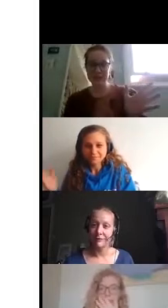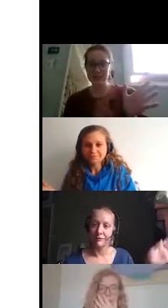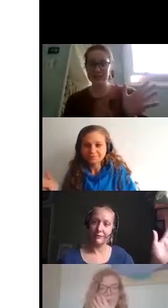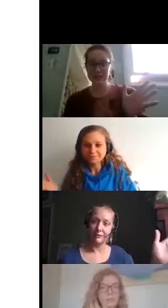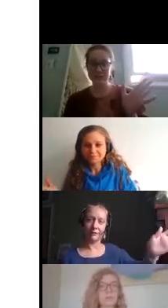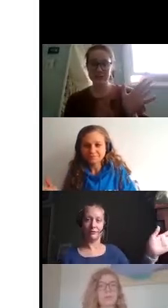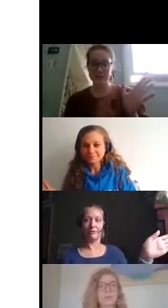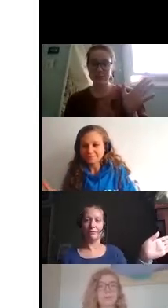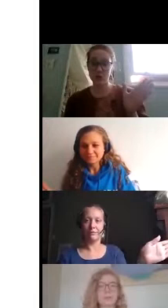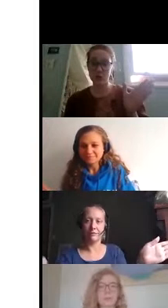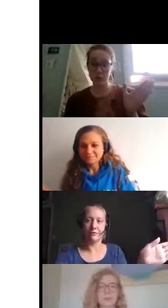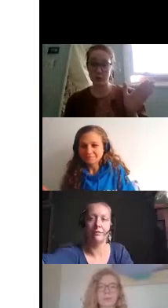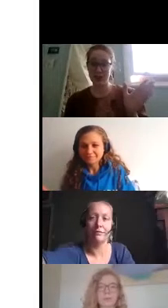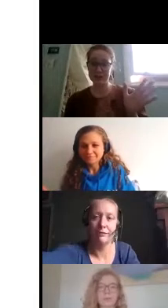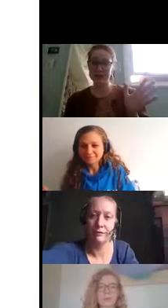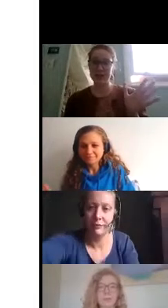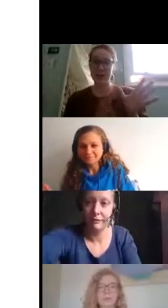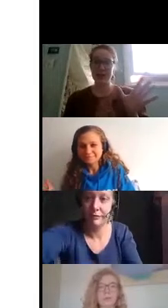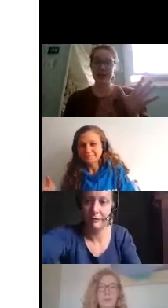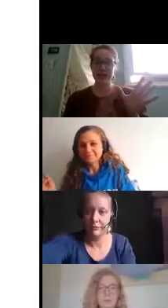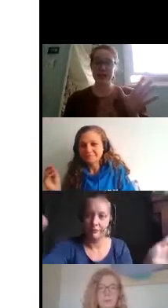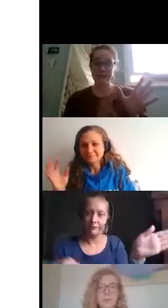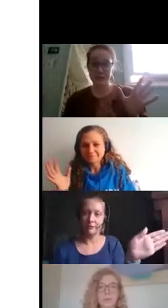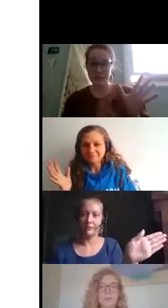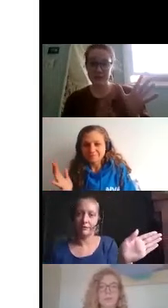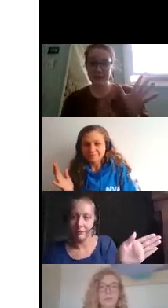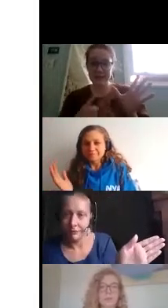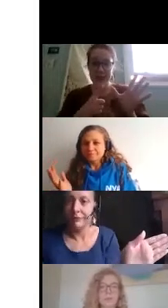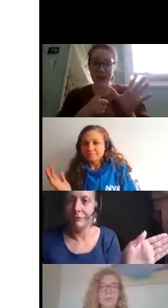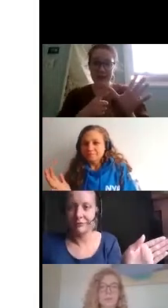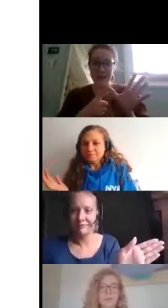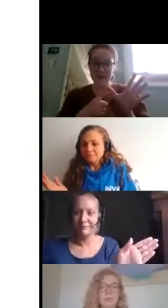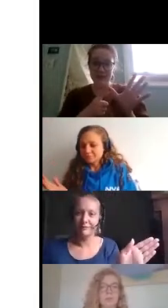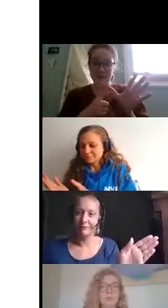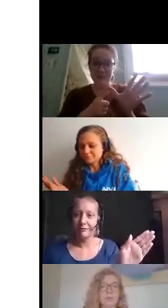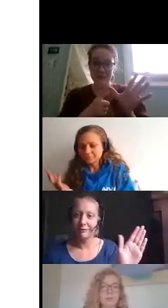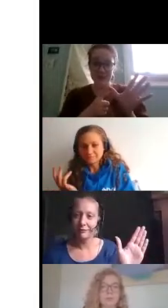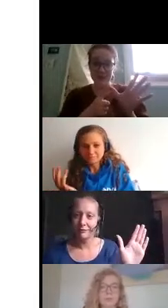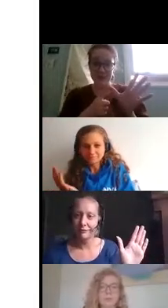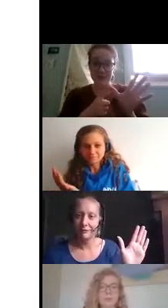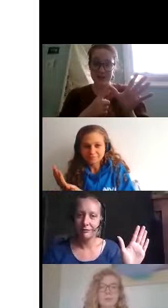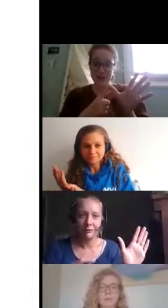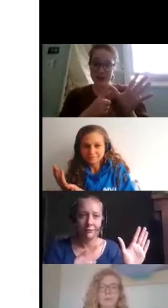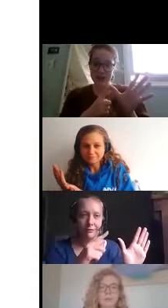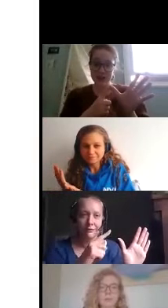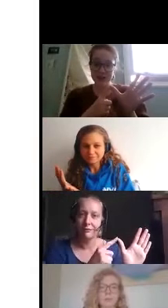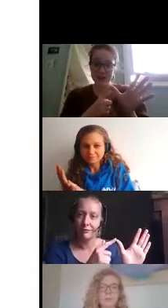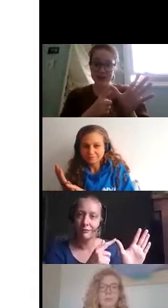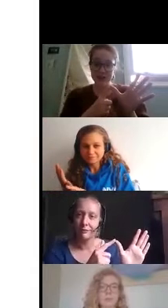so that's your non-dominant hand. And then this is A, your thumb.